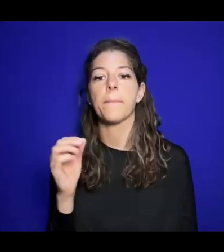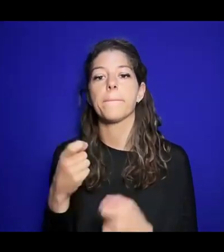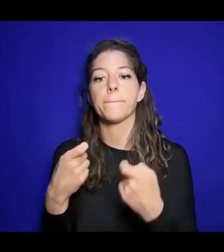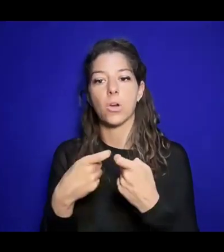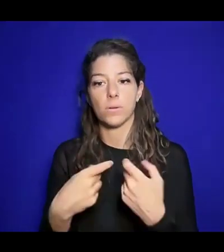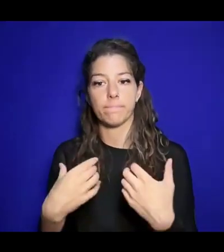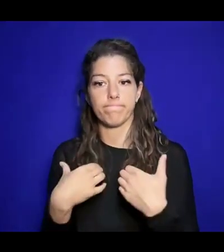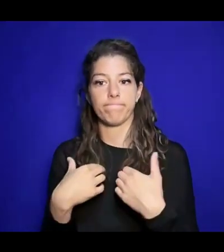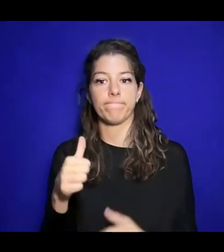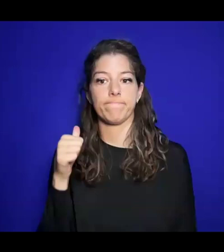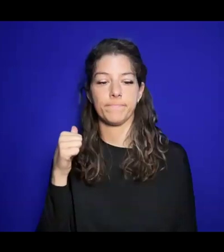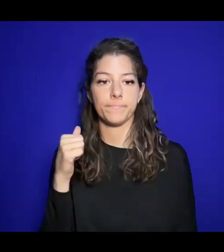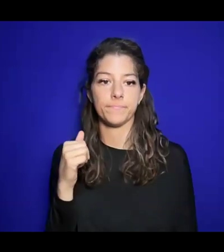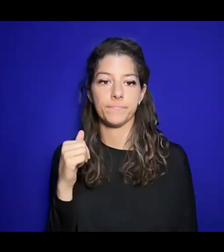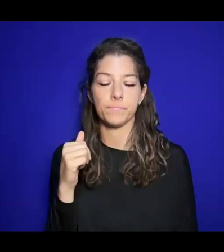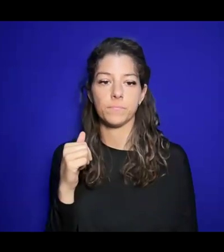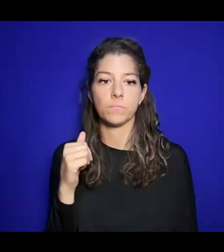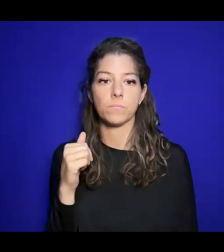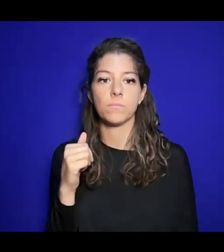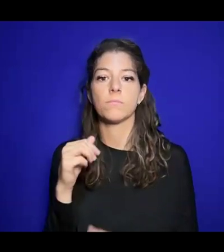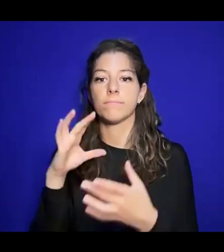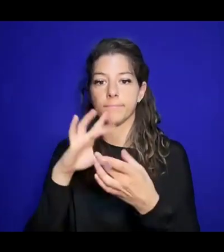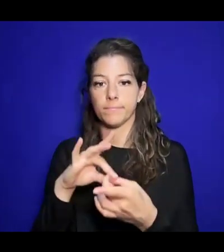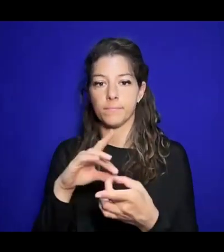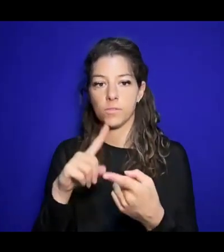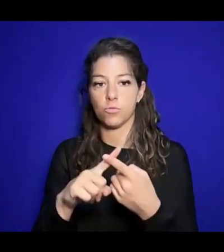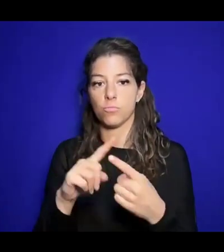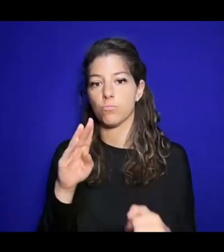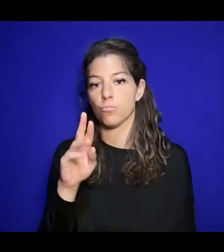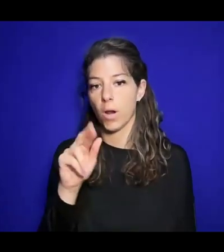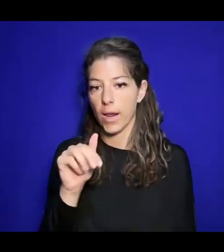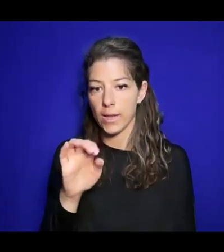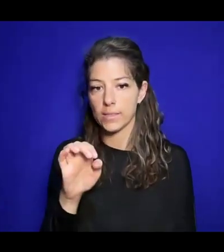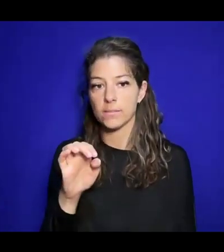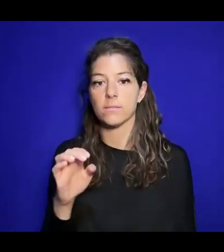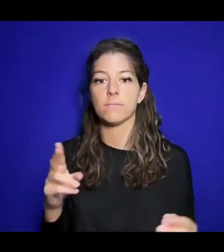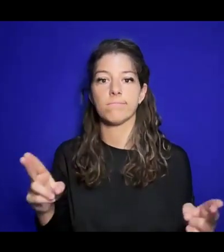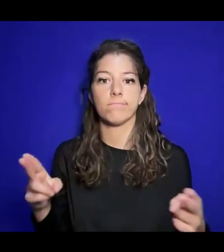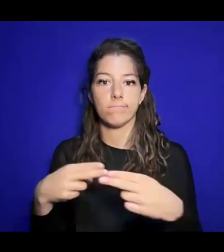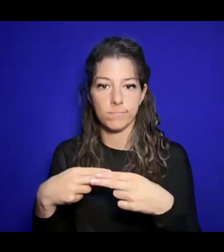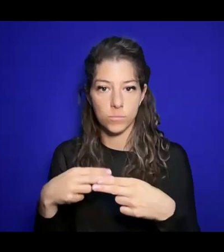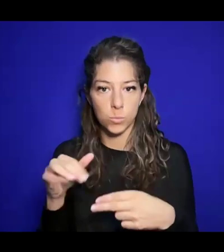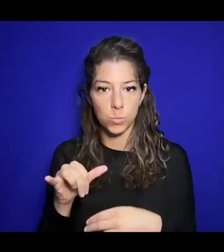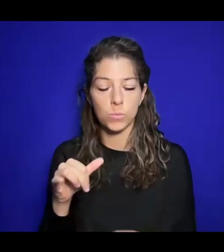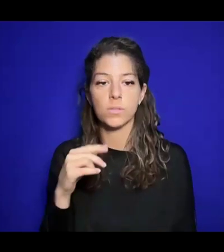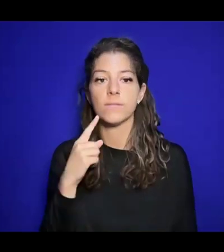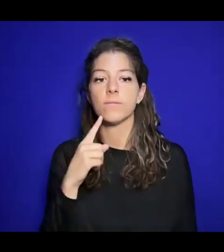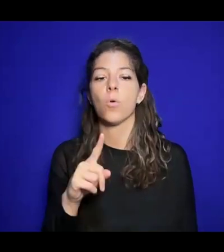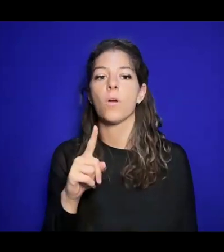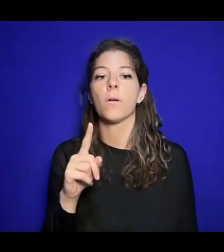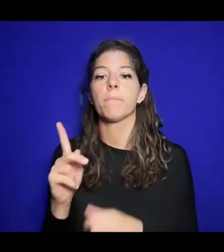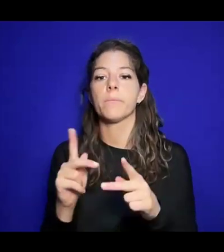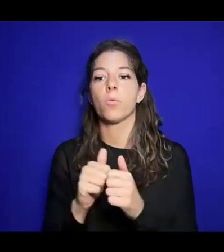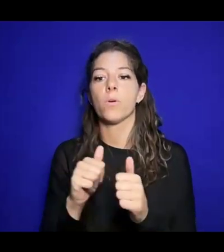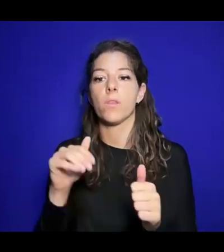you wear on your back, and then it attaches to some braces and a harness around the waist. It's done for people who have